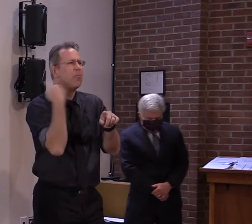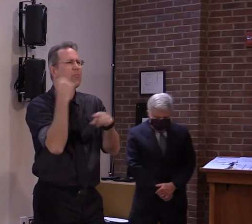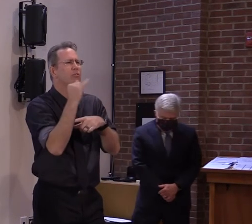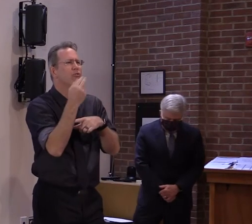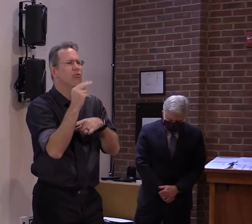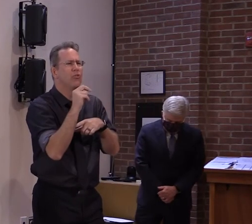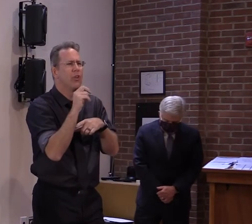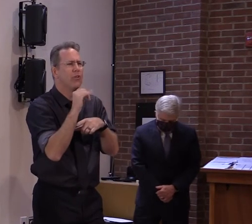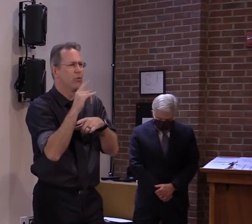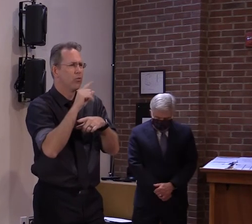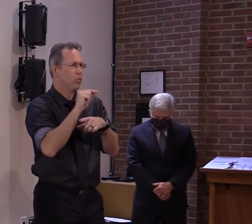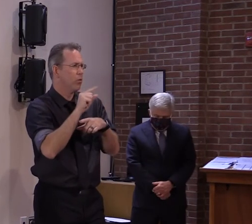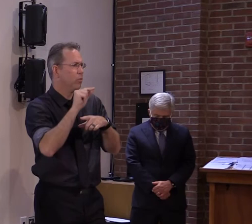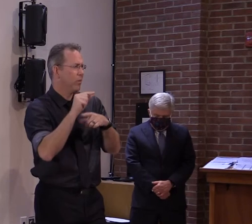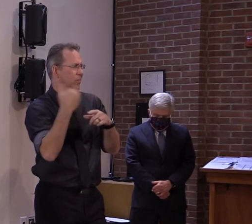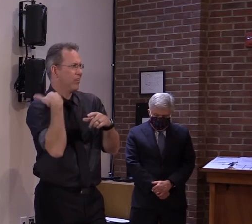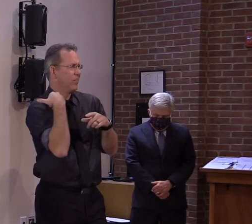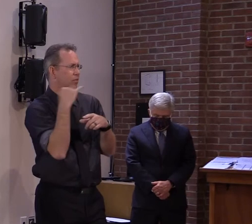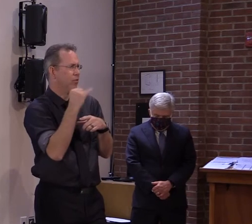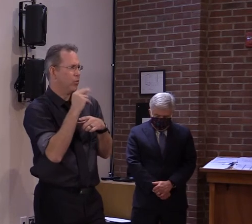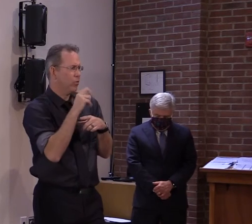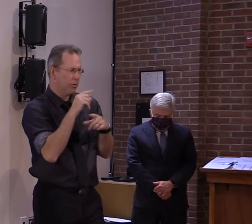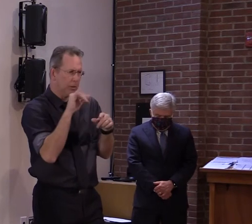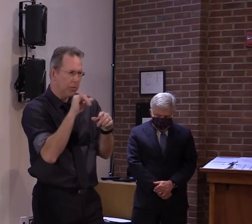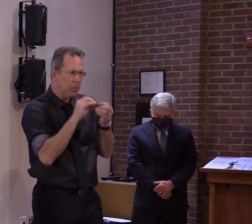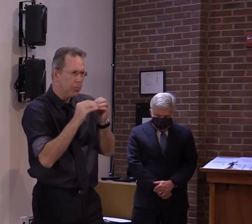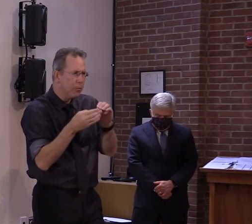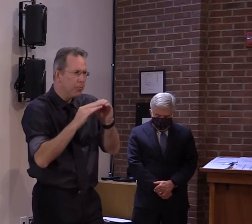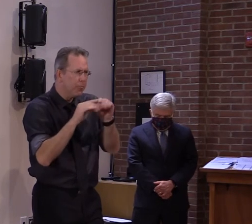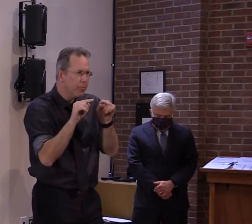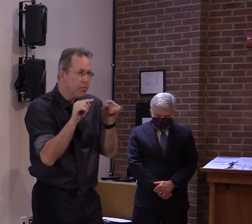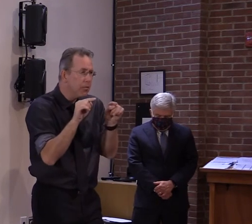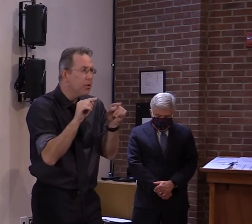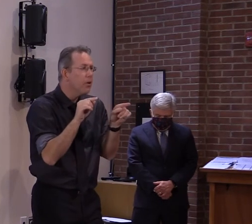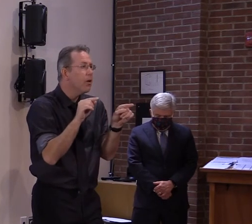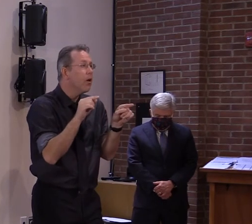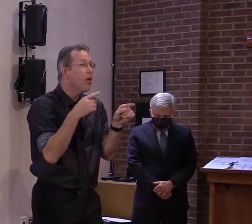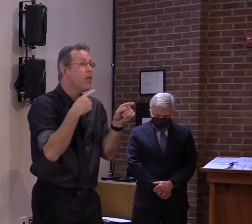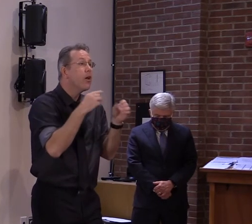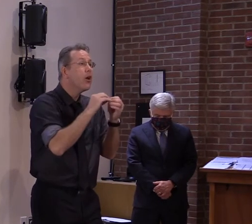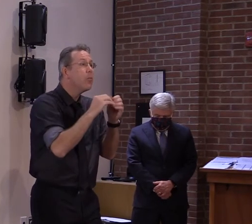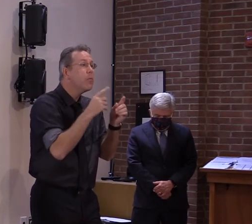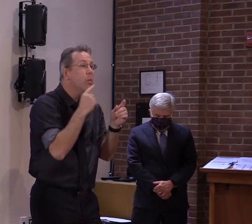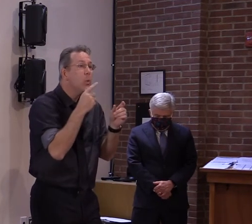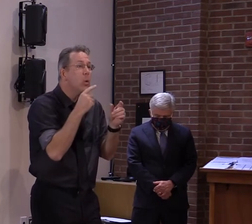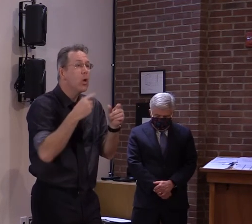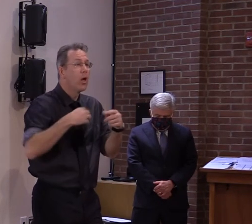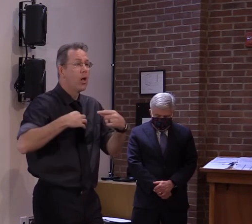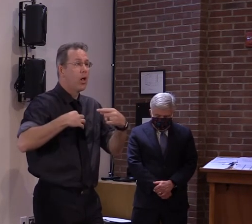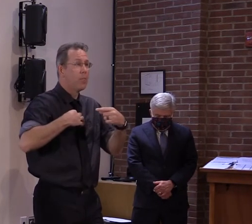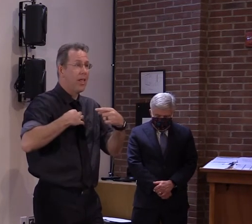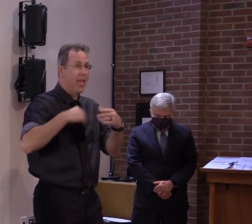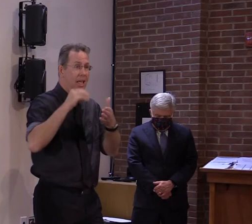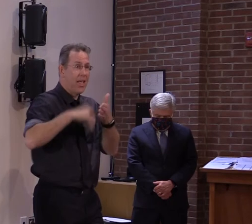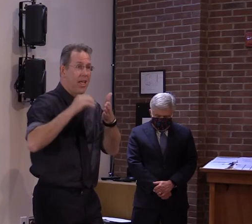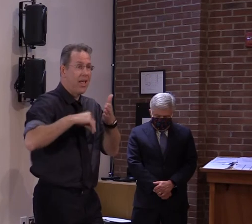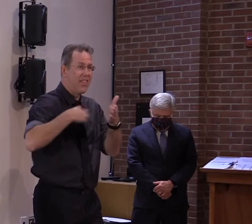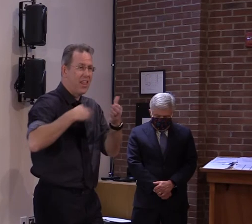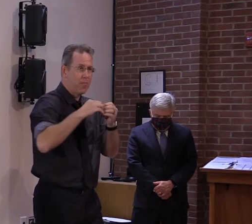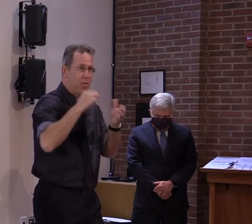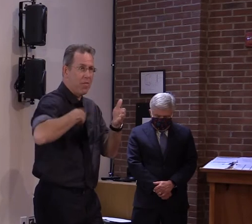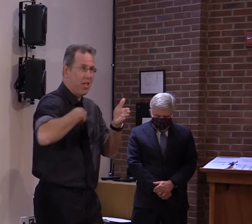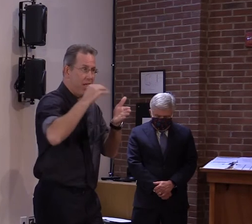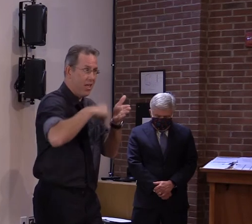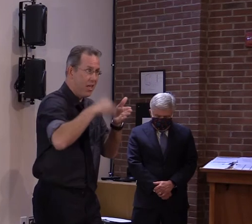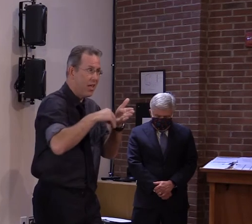claims, that number is probably more likely around 5%, but